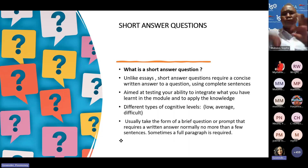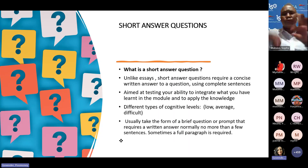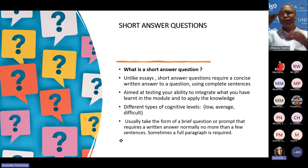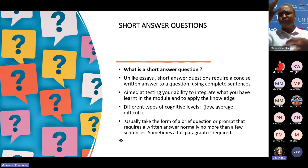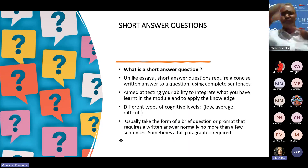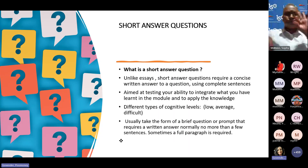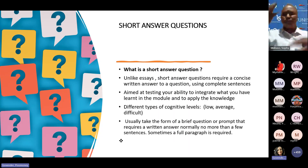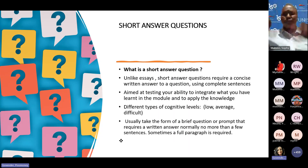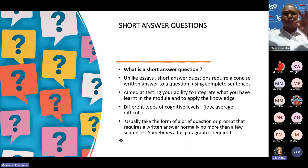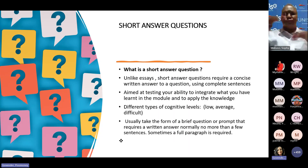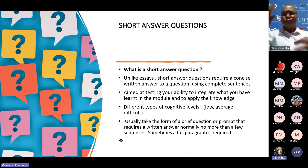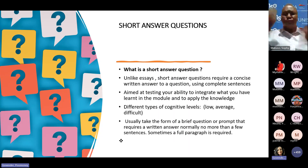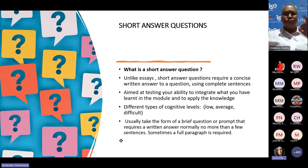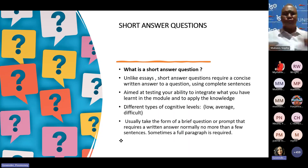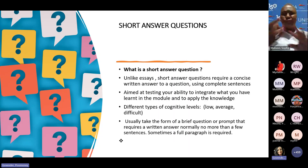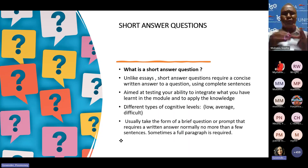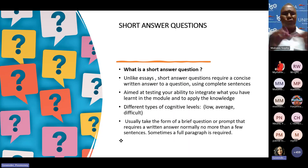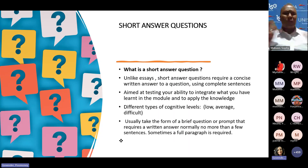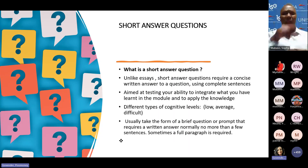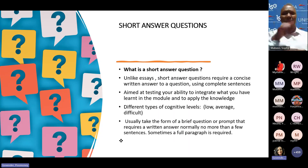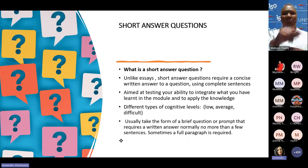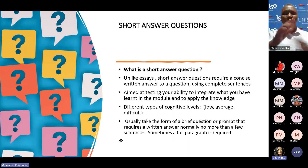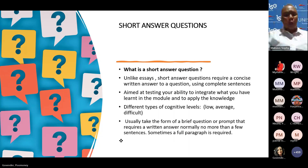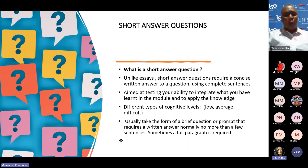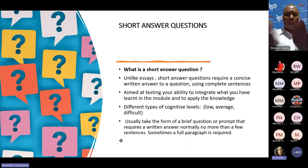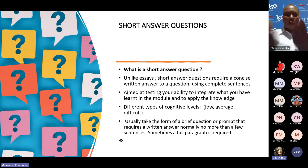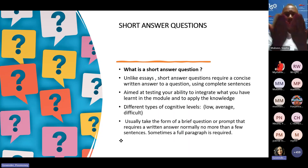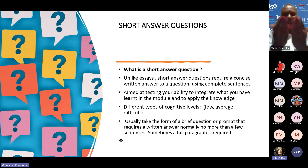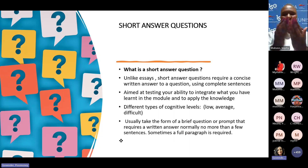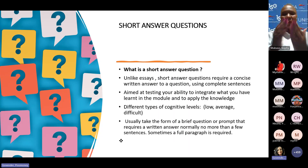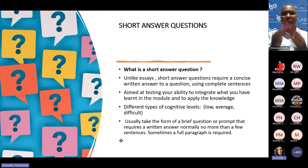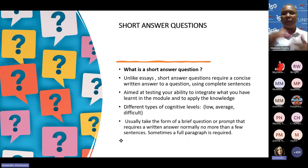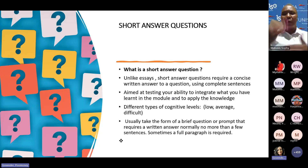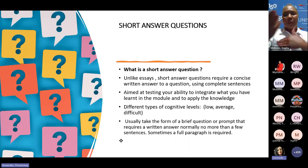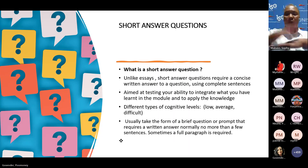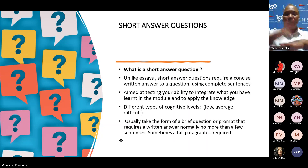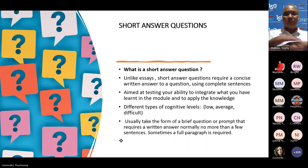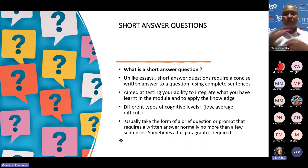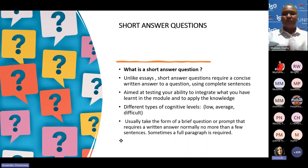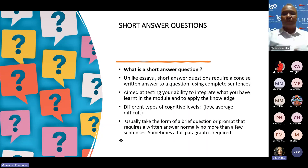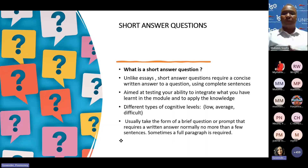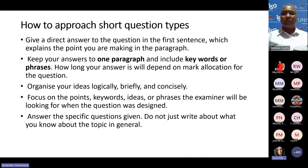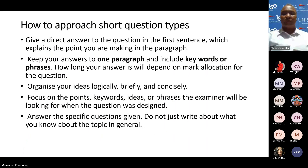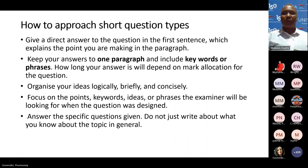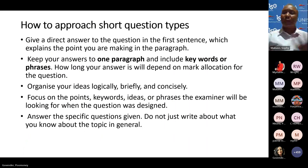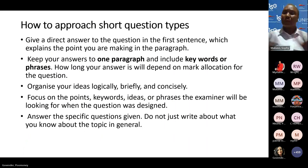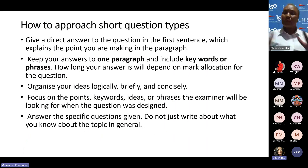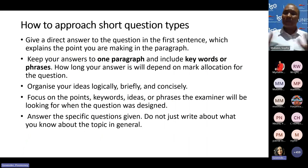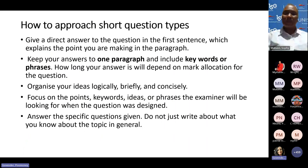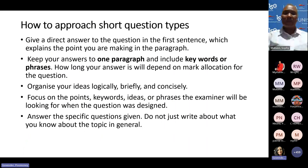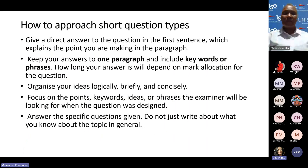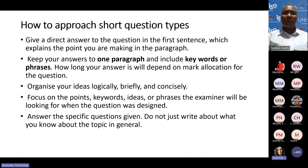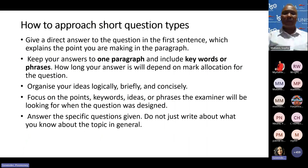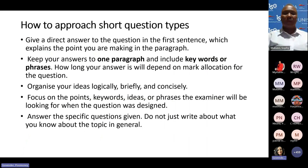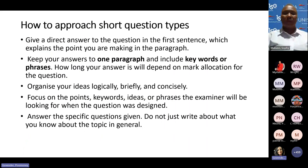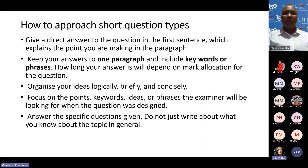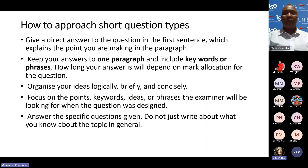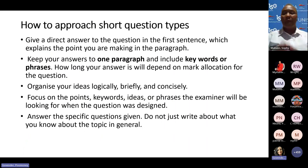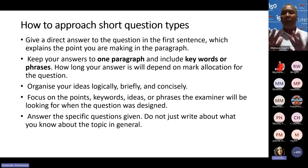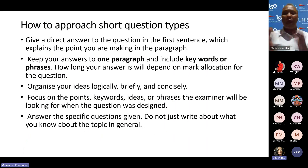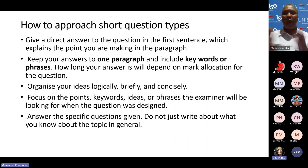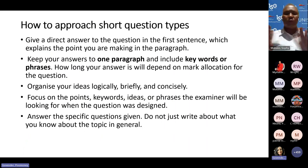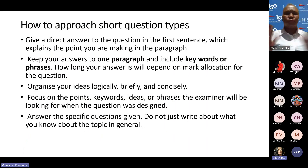you're synthesizing, you're comparing, and so forth. Right. So how to approach